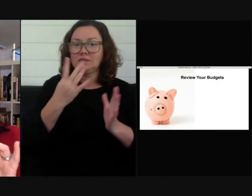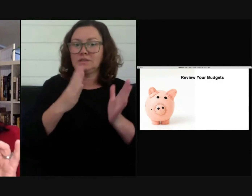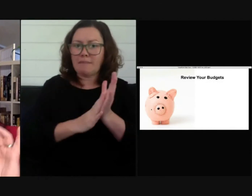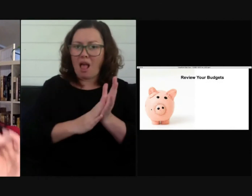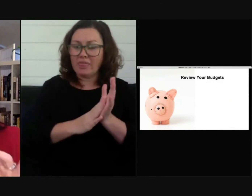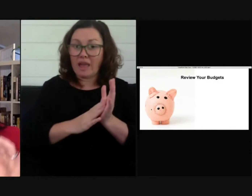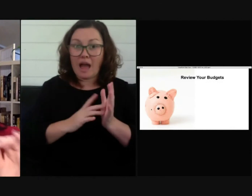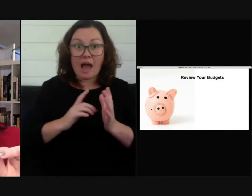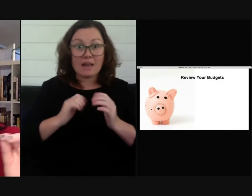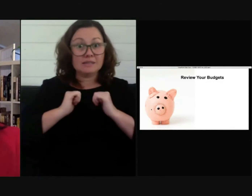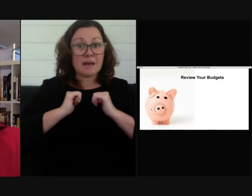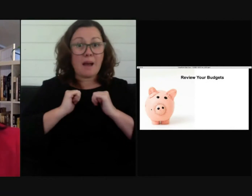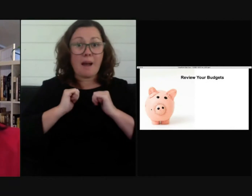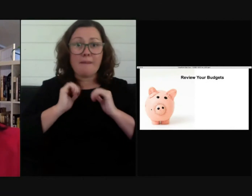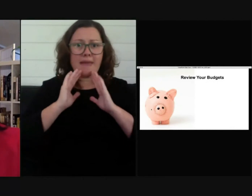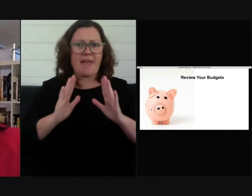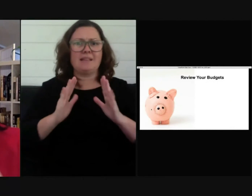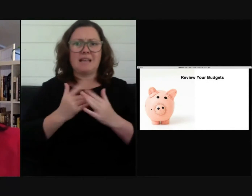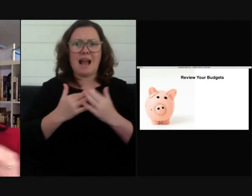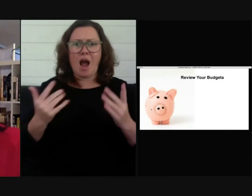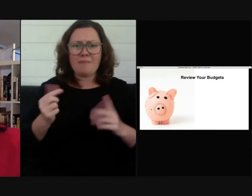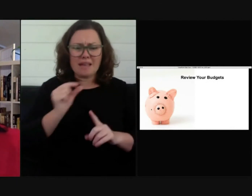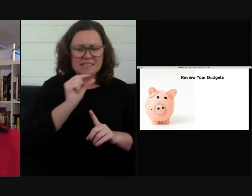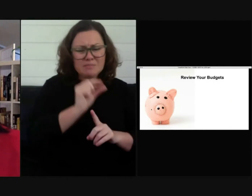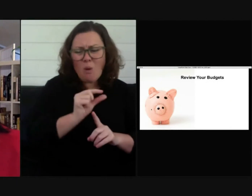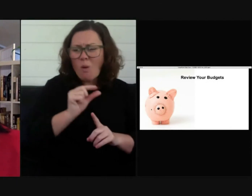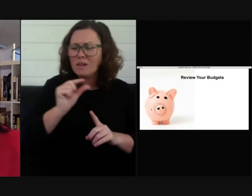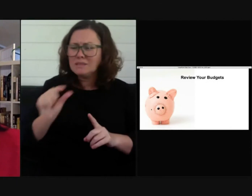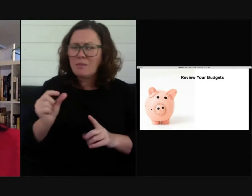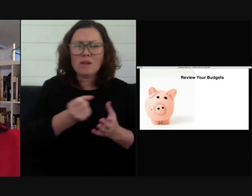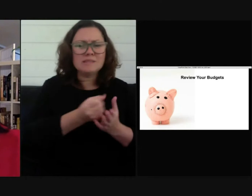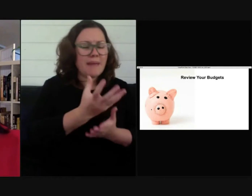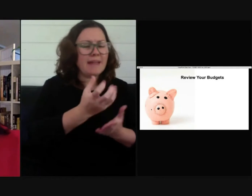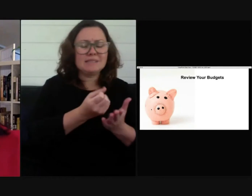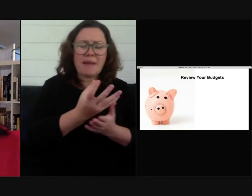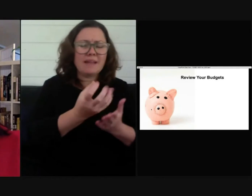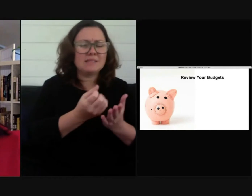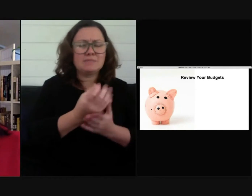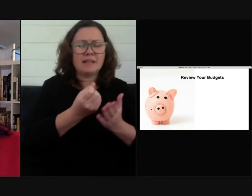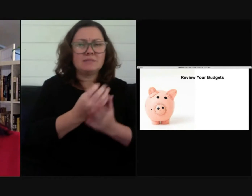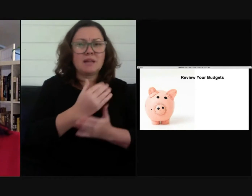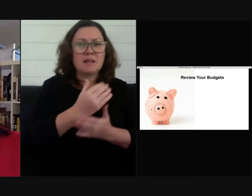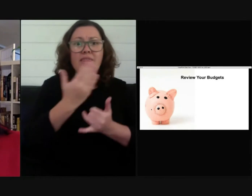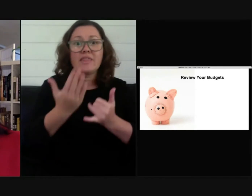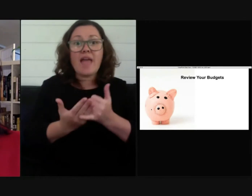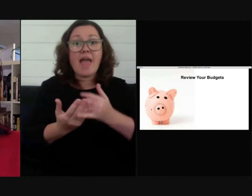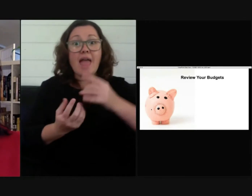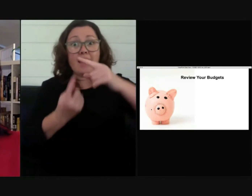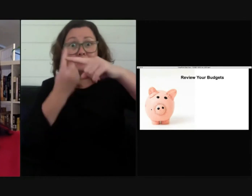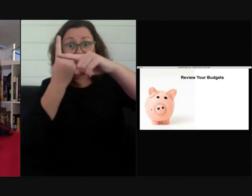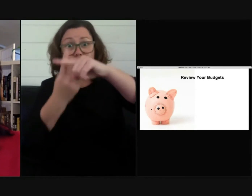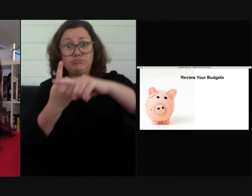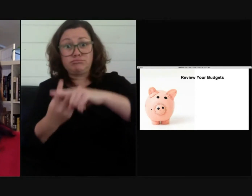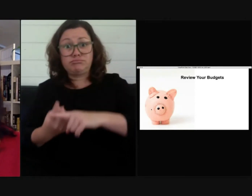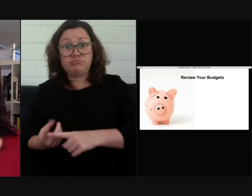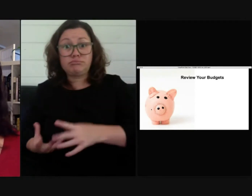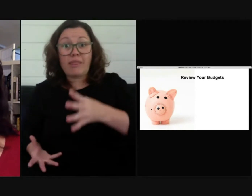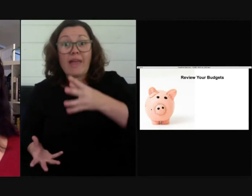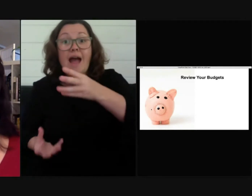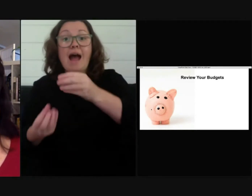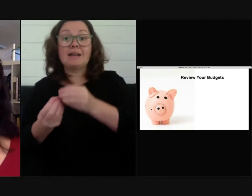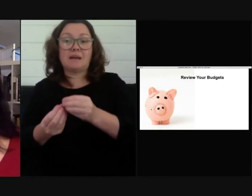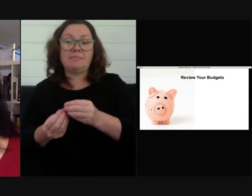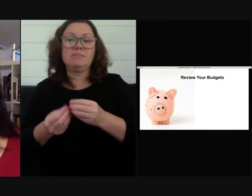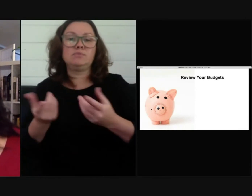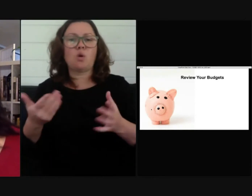spend without really noticing them. Well, of course, now is the time to notice them, particularly for those of you who are experiencing